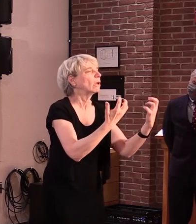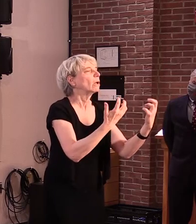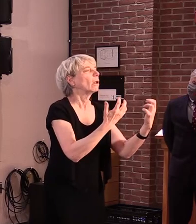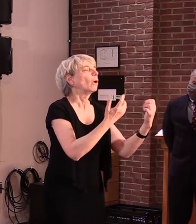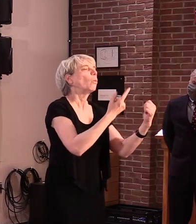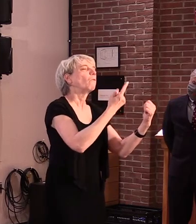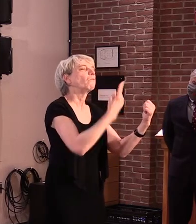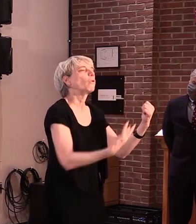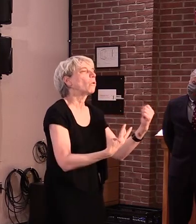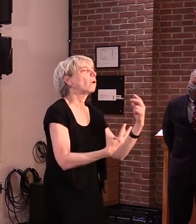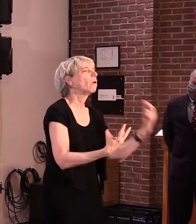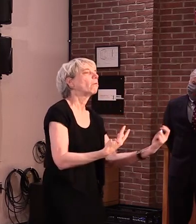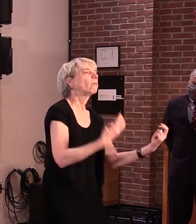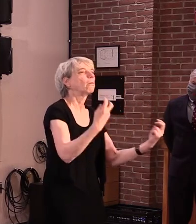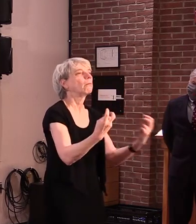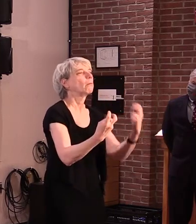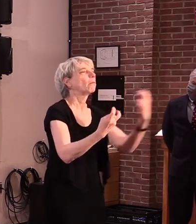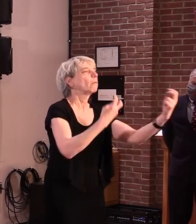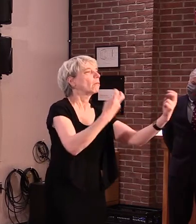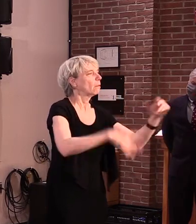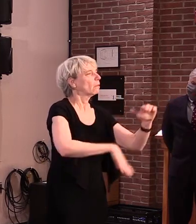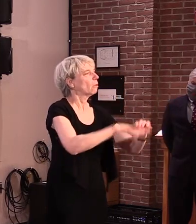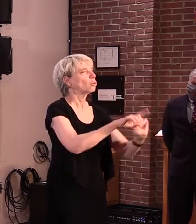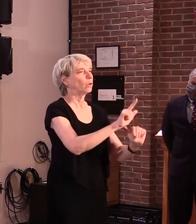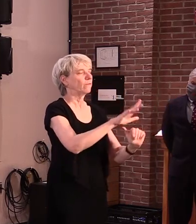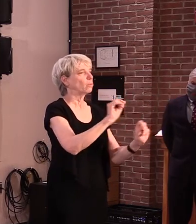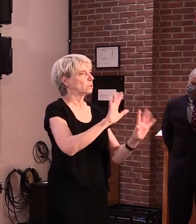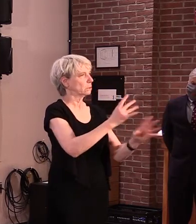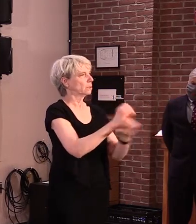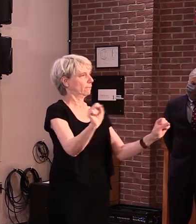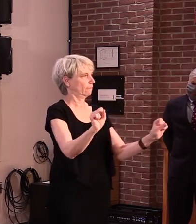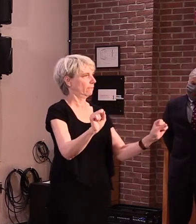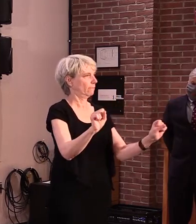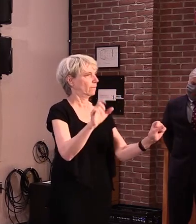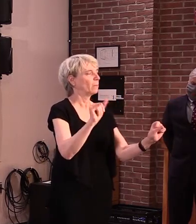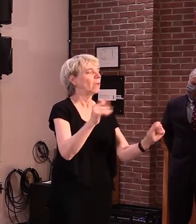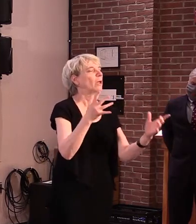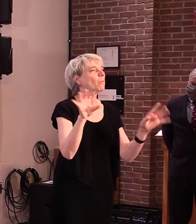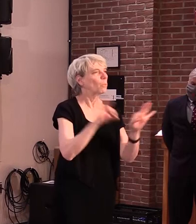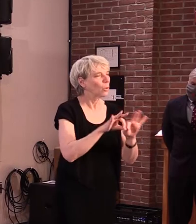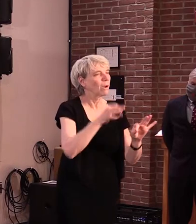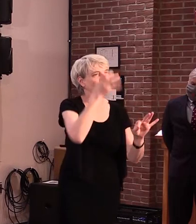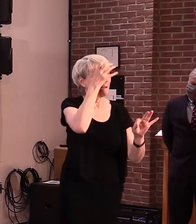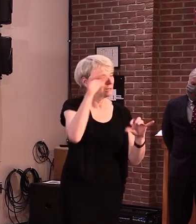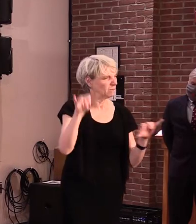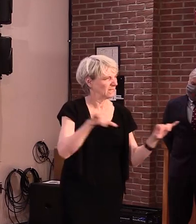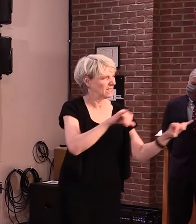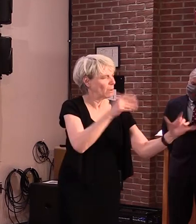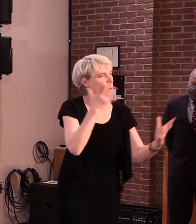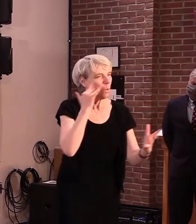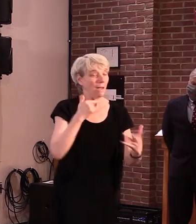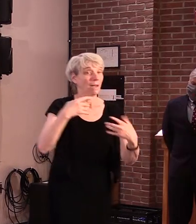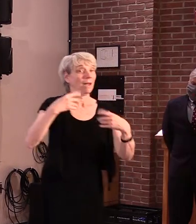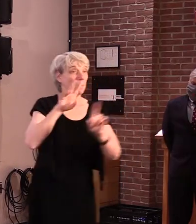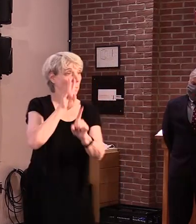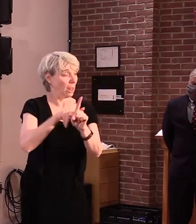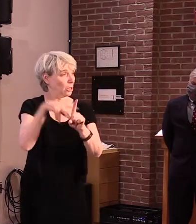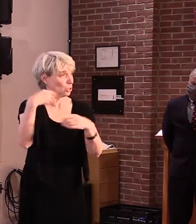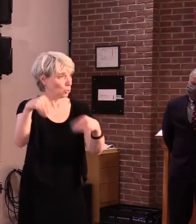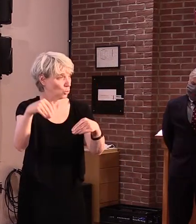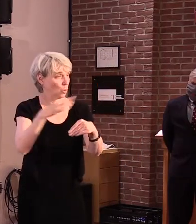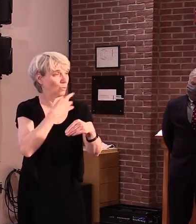consistent is something that's I think is important so that we can all understand what we're doing. And then when we go